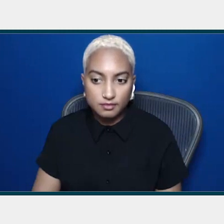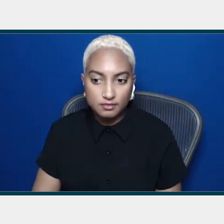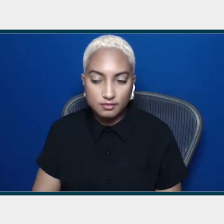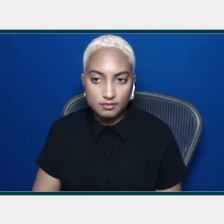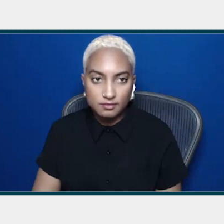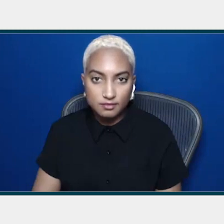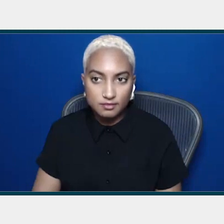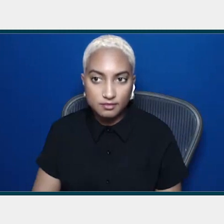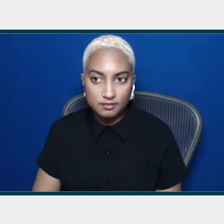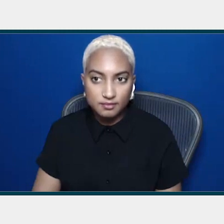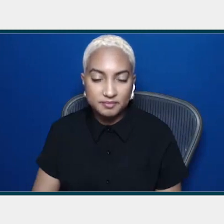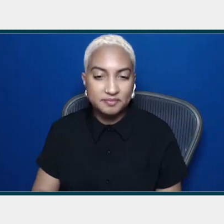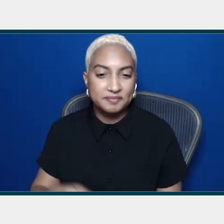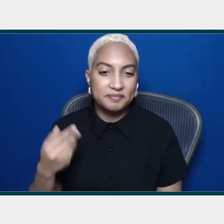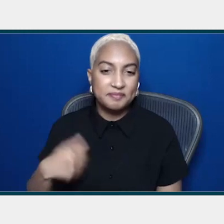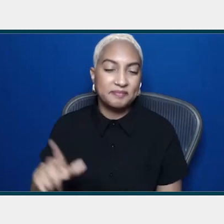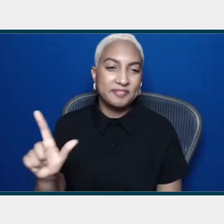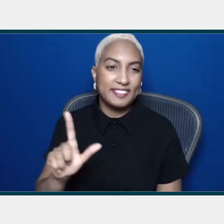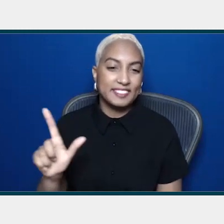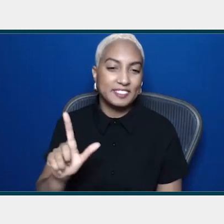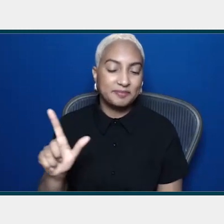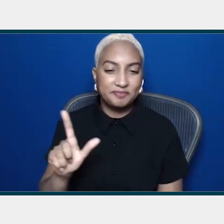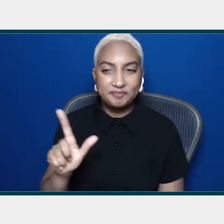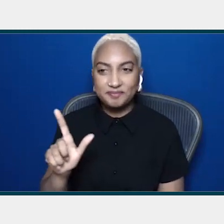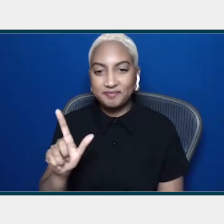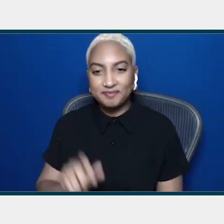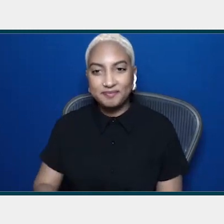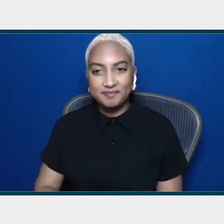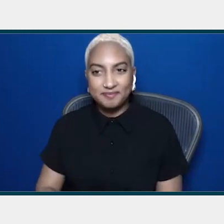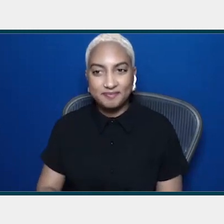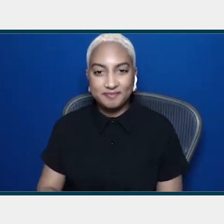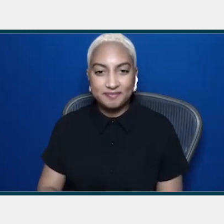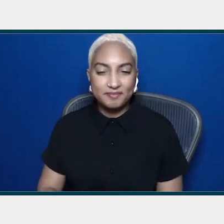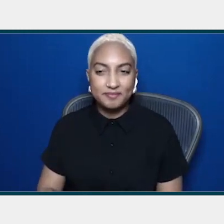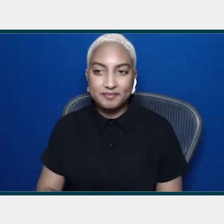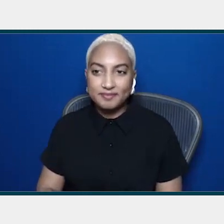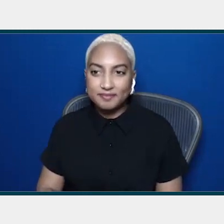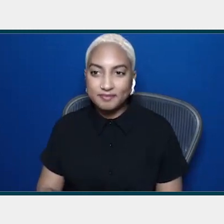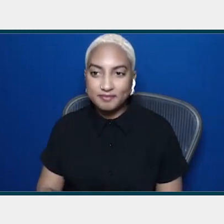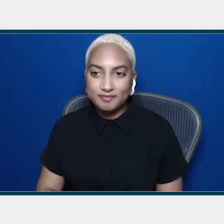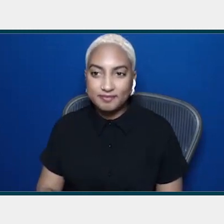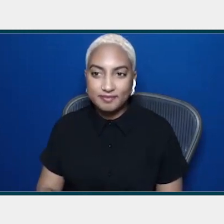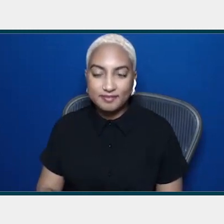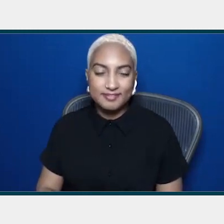This is Lindsey. Amy, if you find a link to the book itself, would you drop that in the chat for us as well?